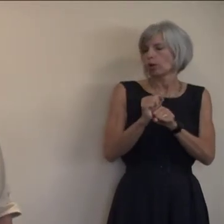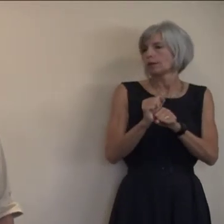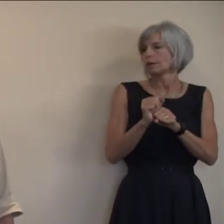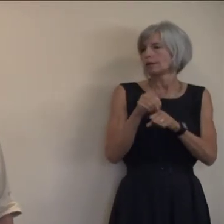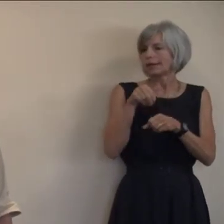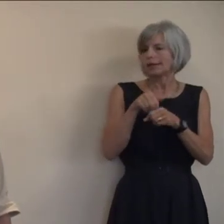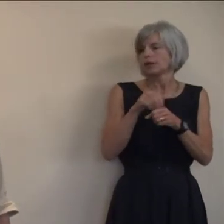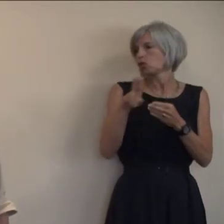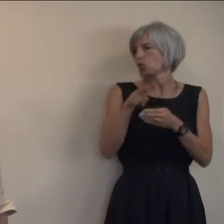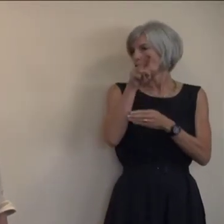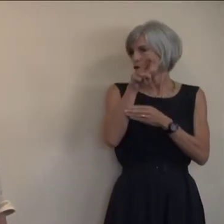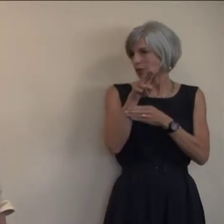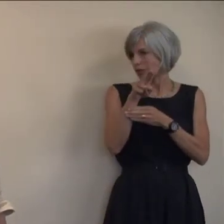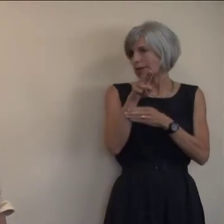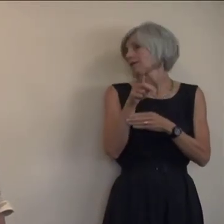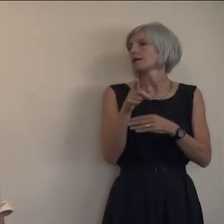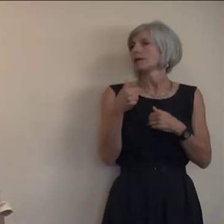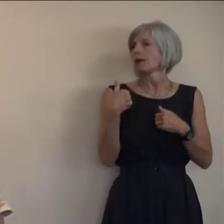taxed.